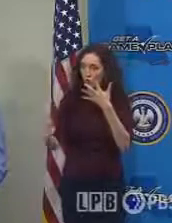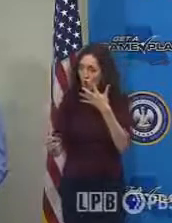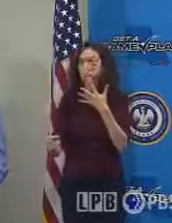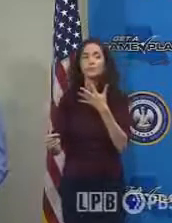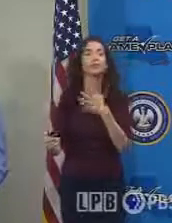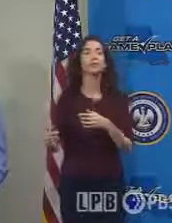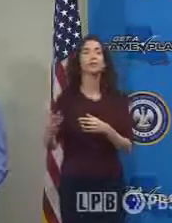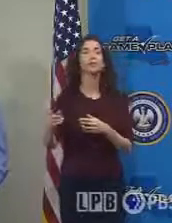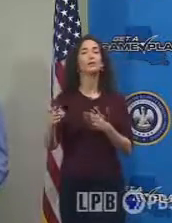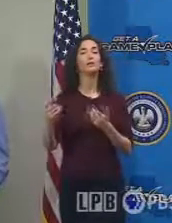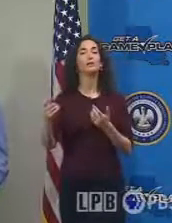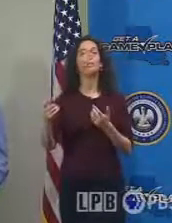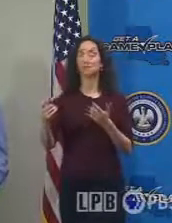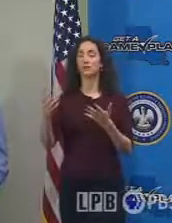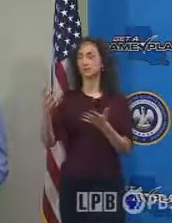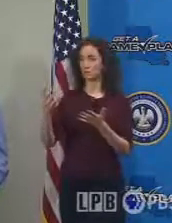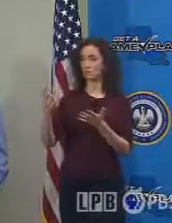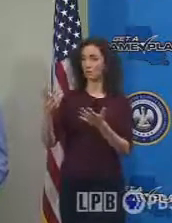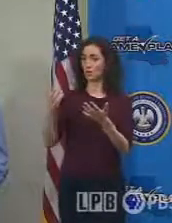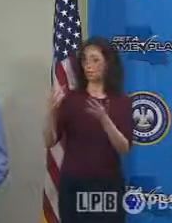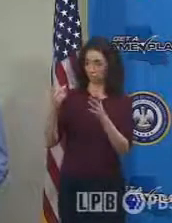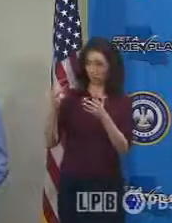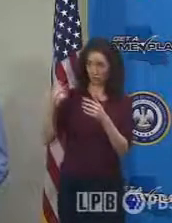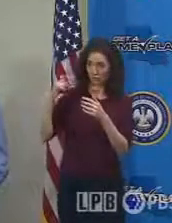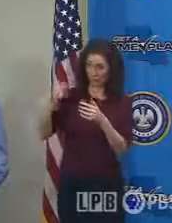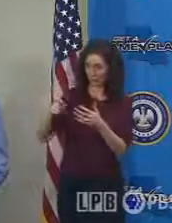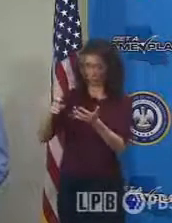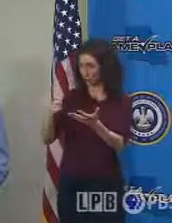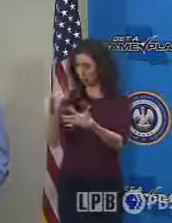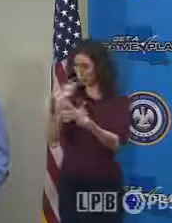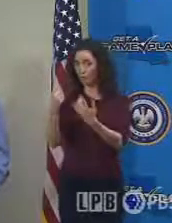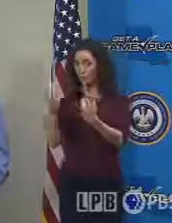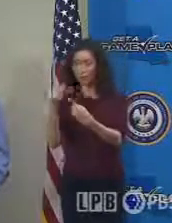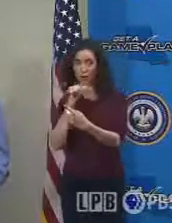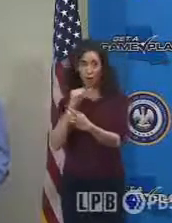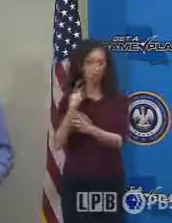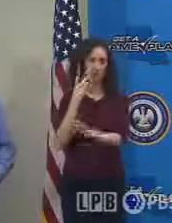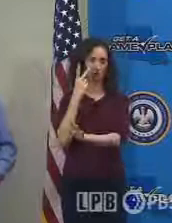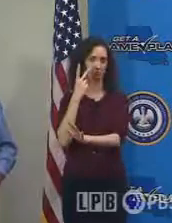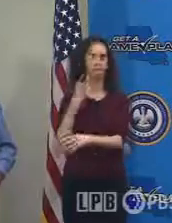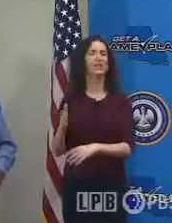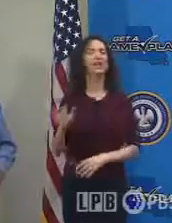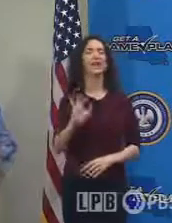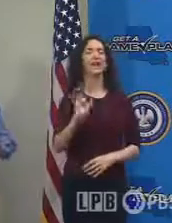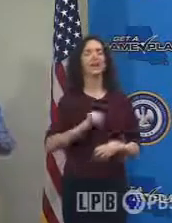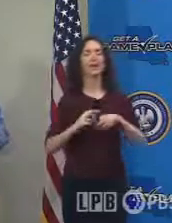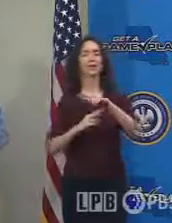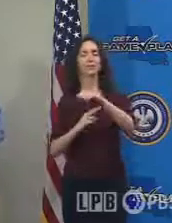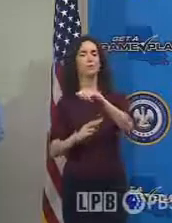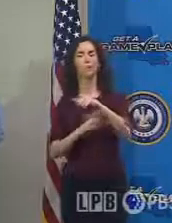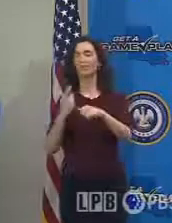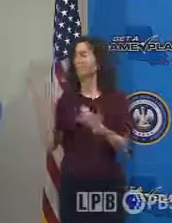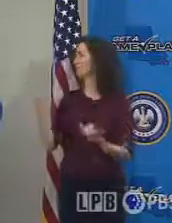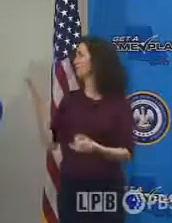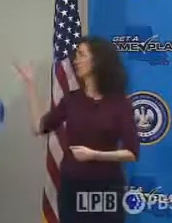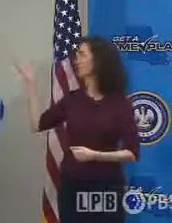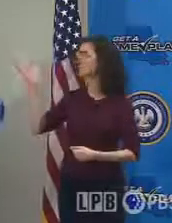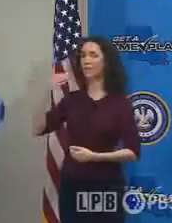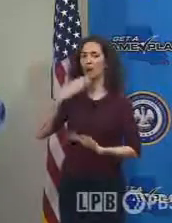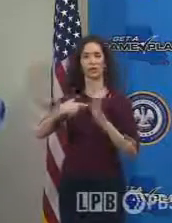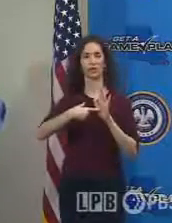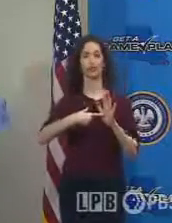recommendations, we may or may not execute the mission. A good example of that is the ribbon bridge that you see up on the board. That